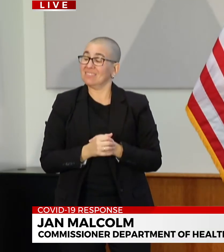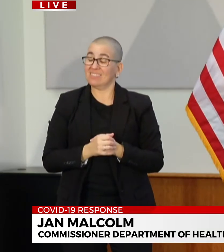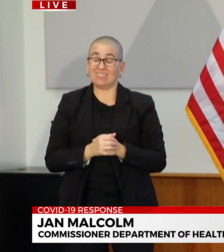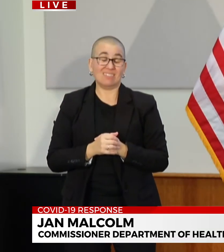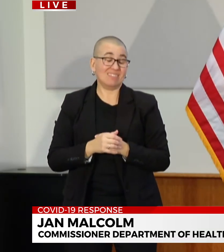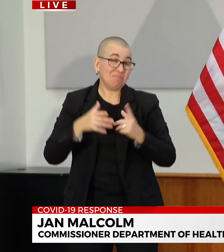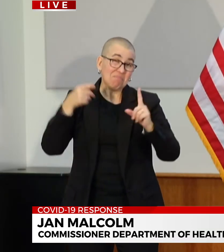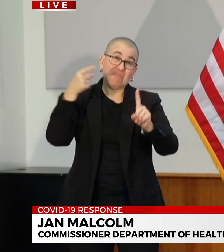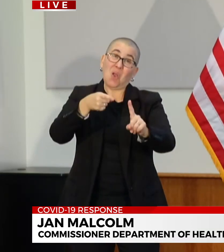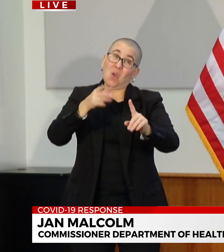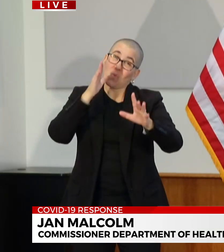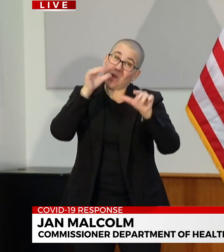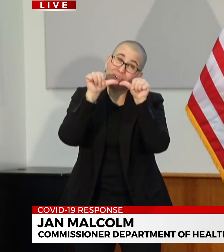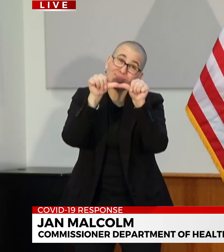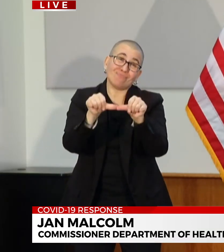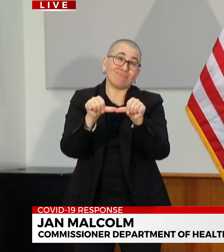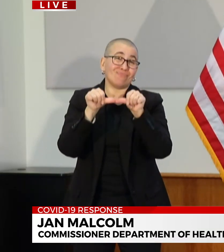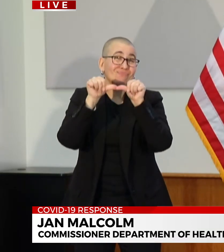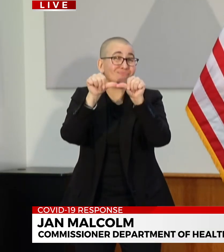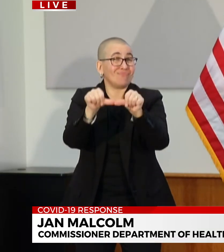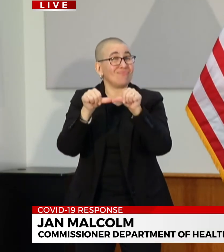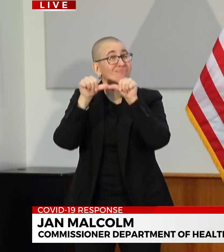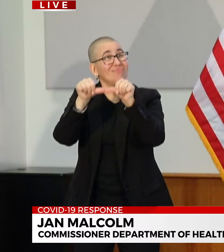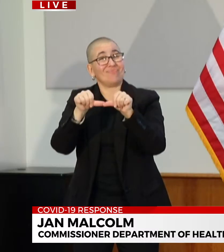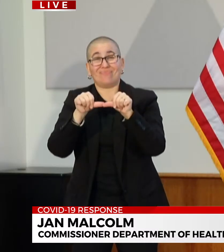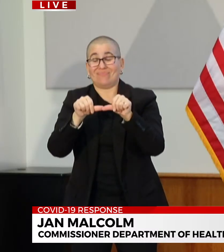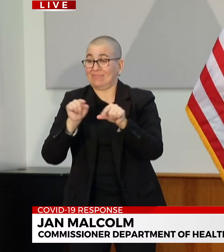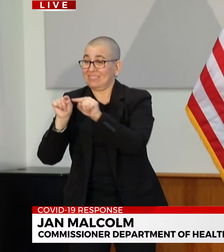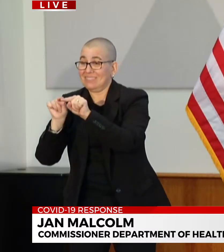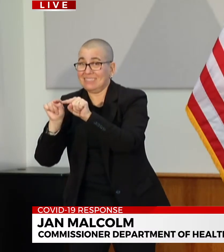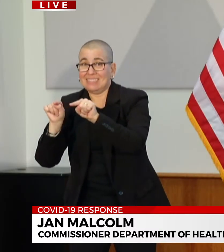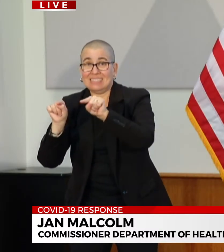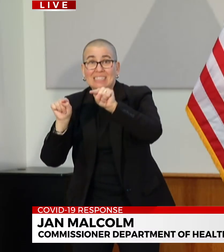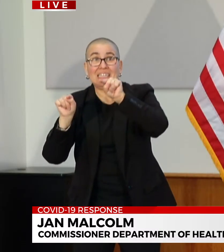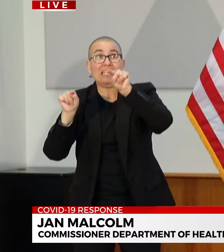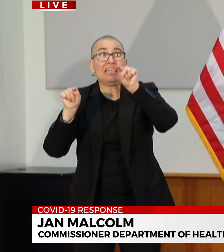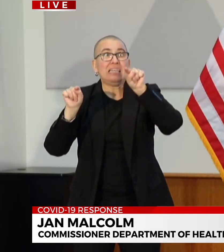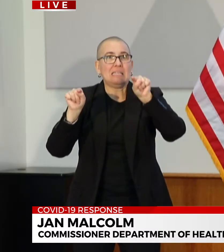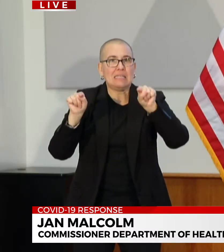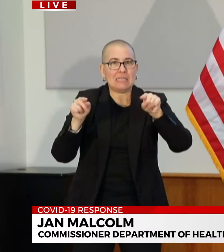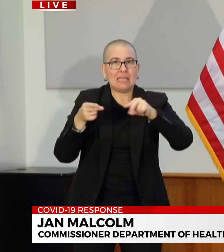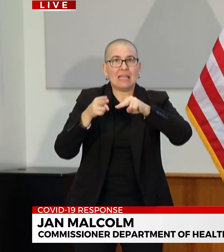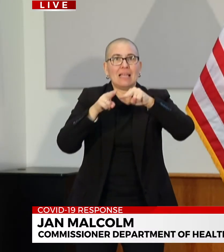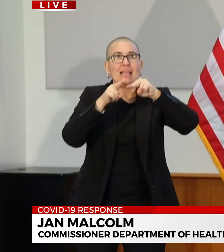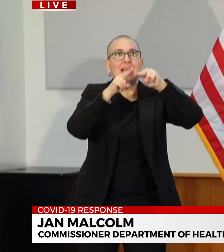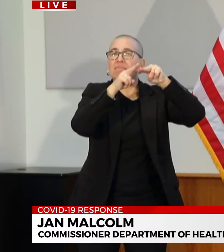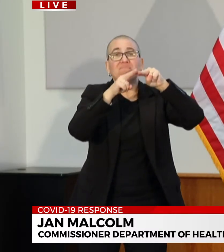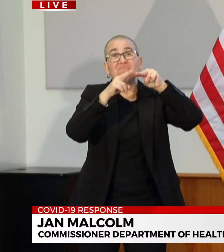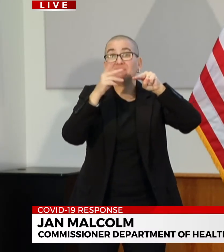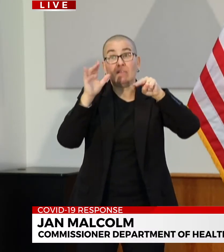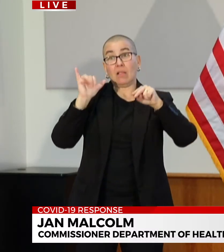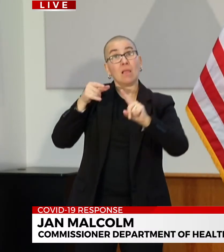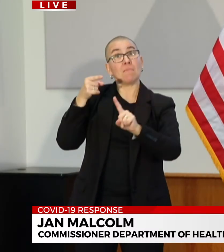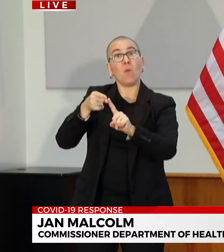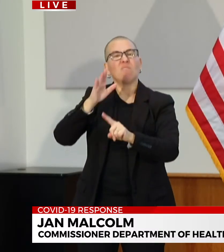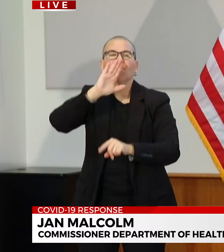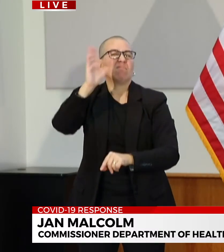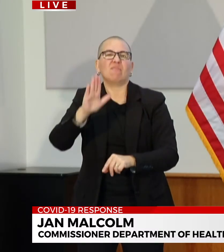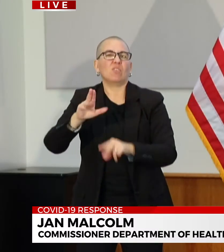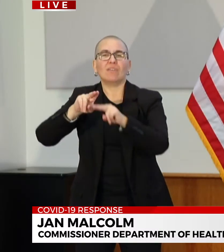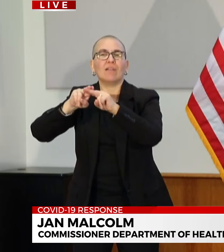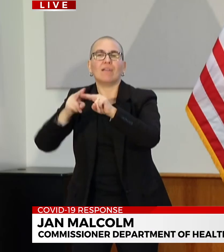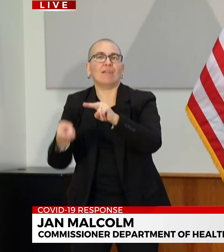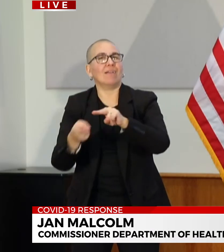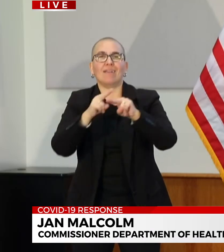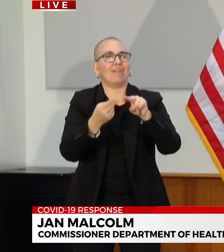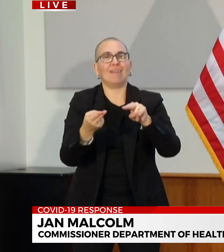in the lag period never get better. They can only get worse as more data comes in. We went over the 300,000 case mark